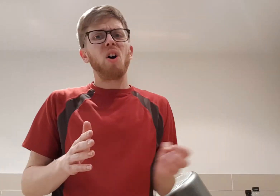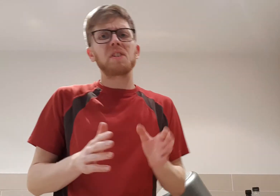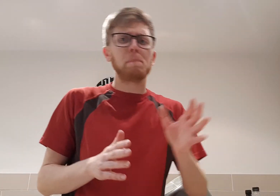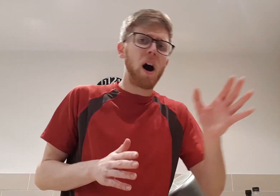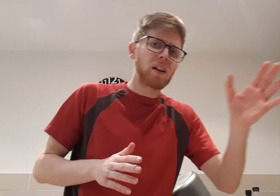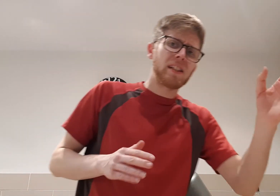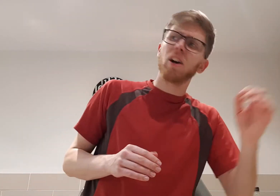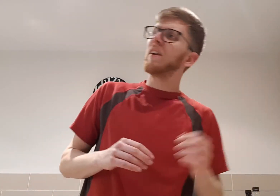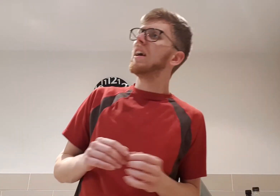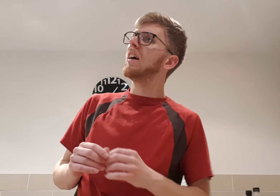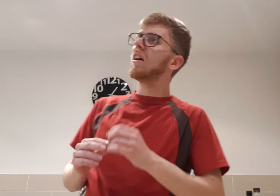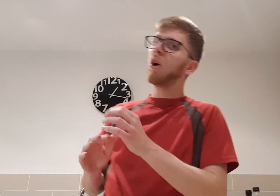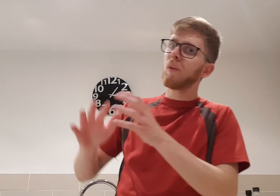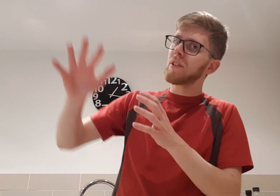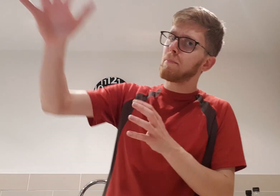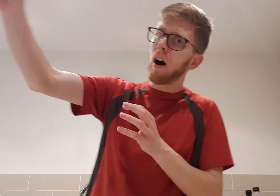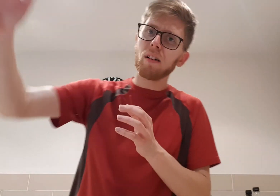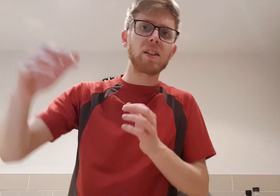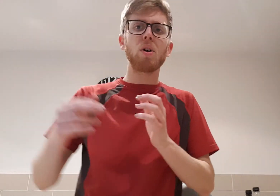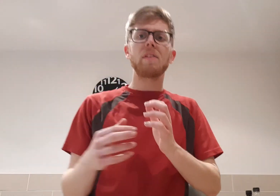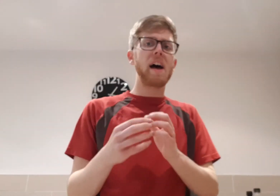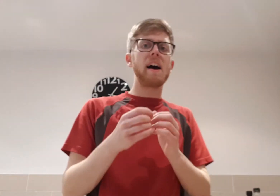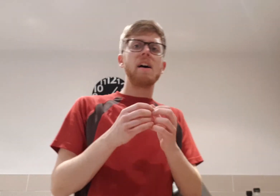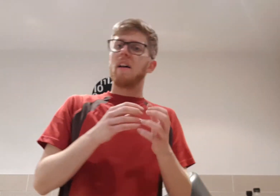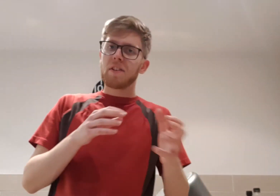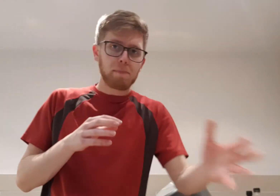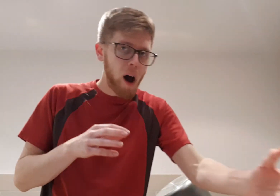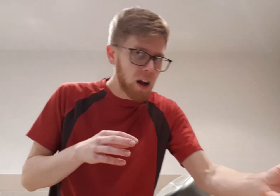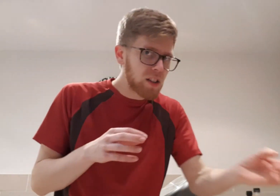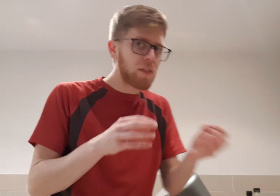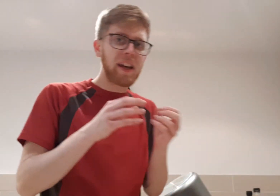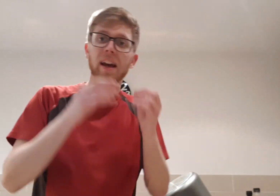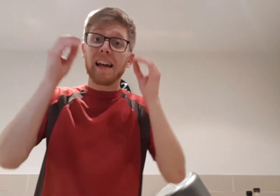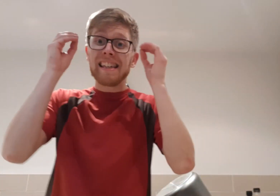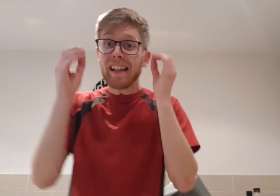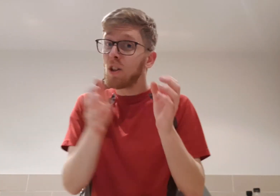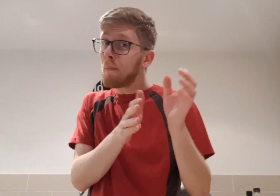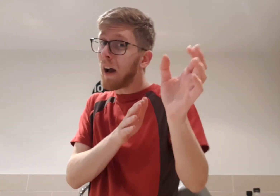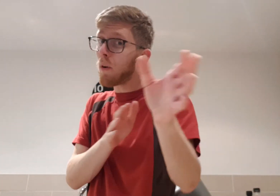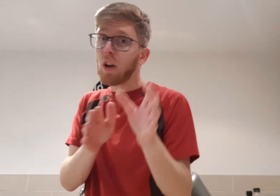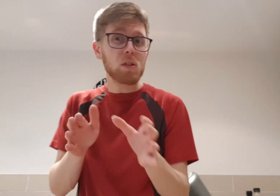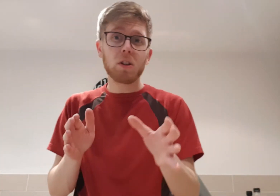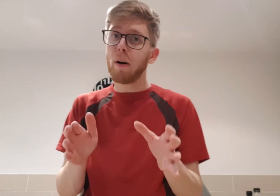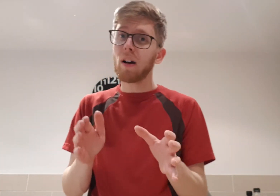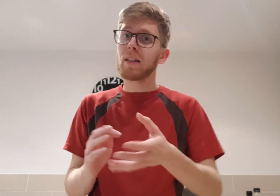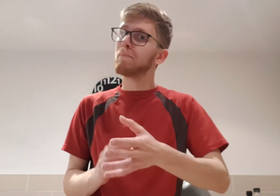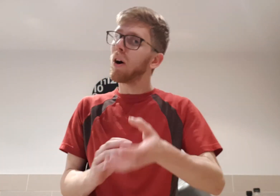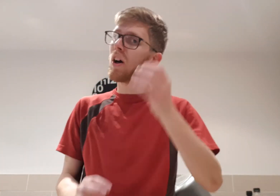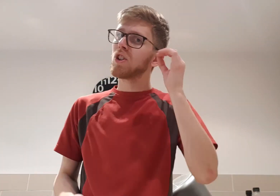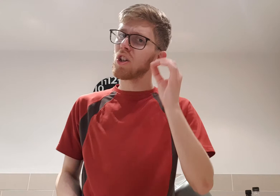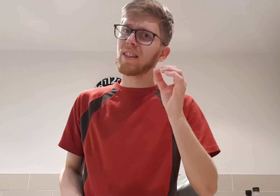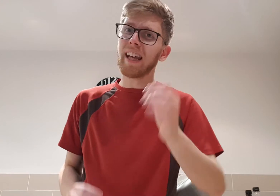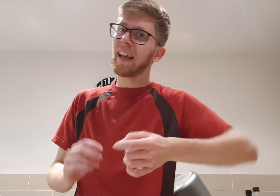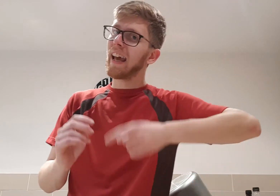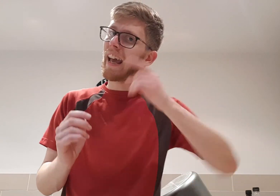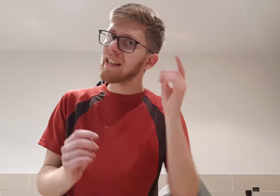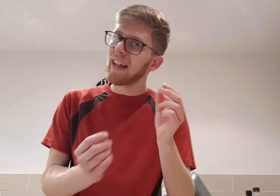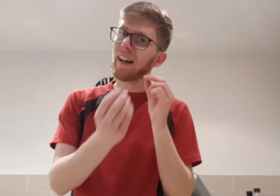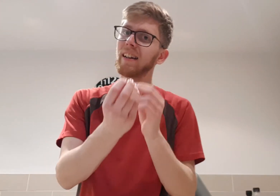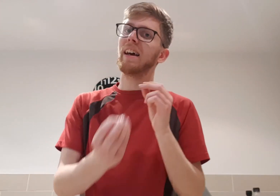there's a party over here. Oh, there's a party over there. And there's a party over here. Yes, you might want to go to the party, but just think, is that going to